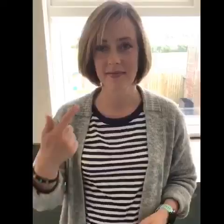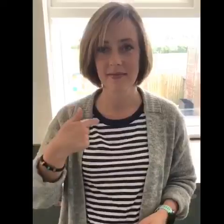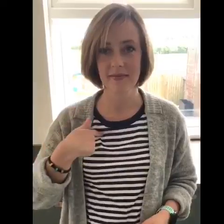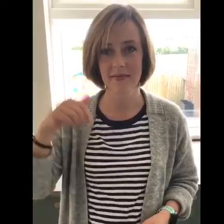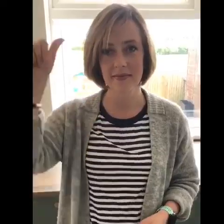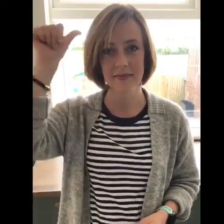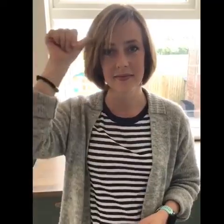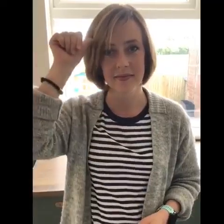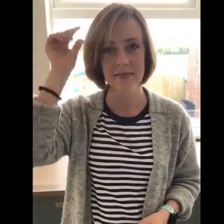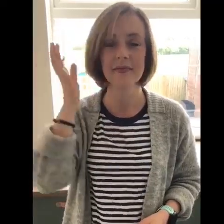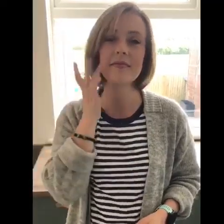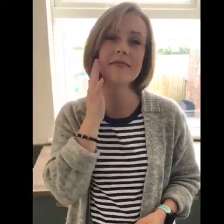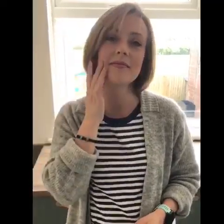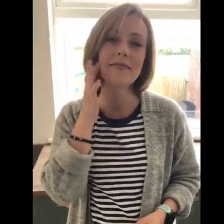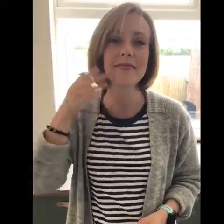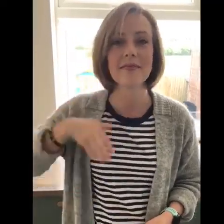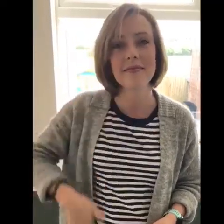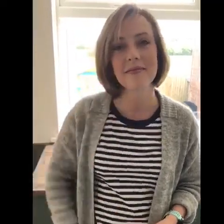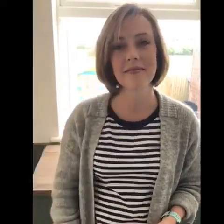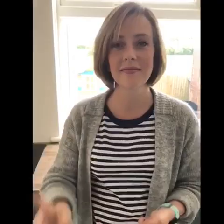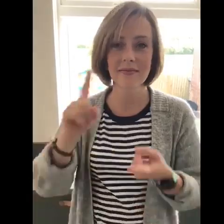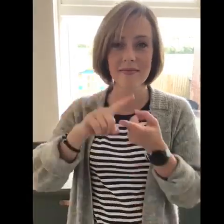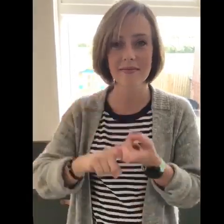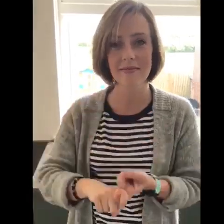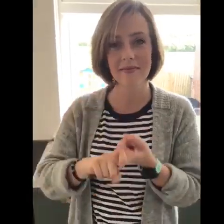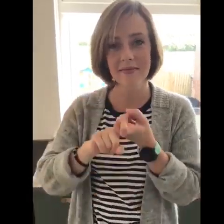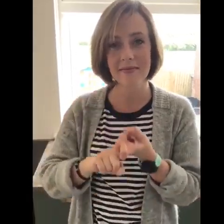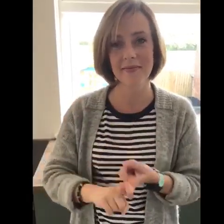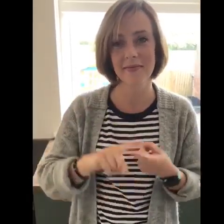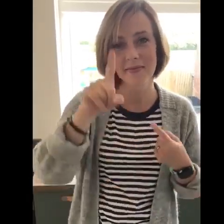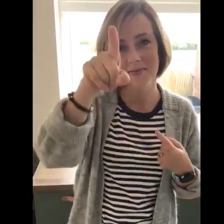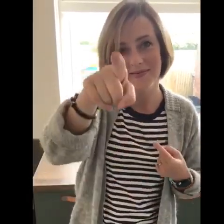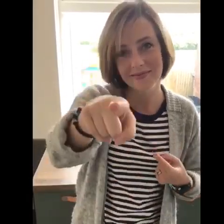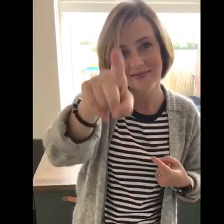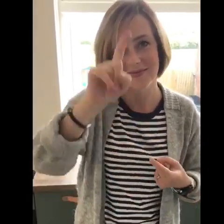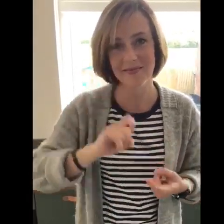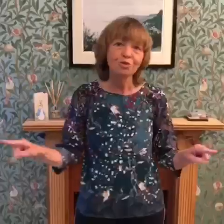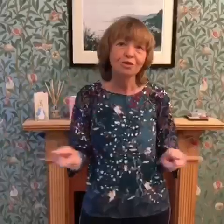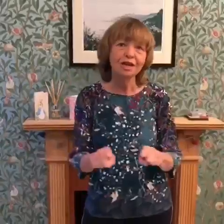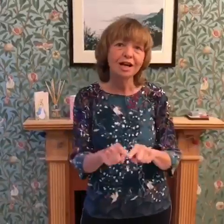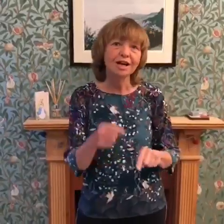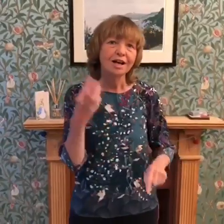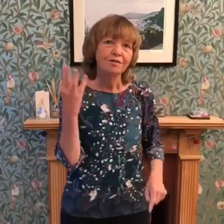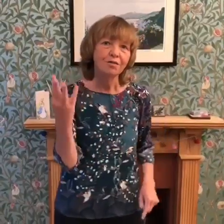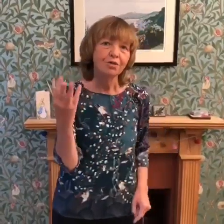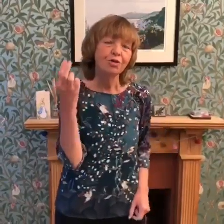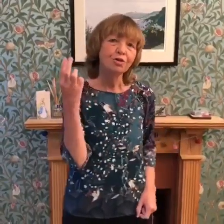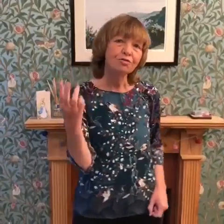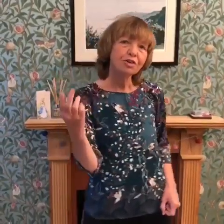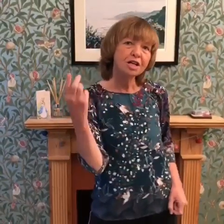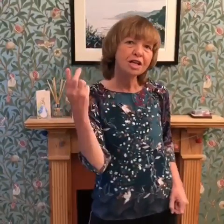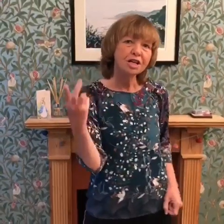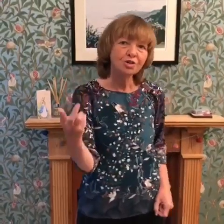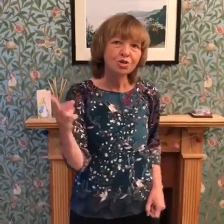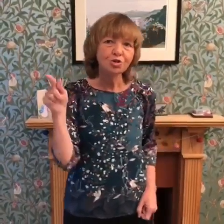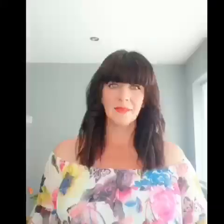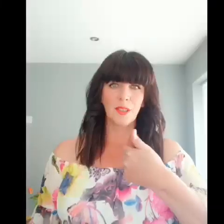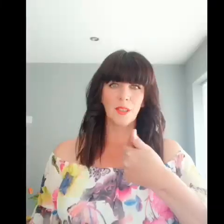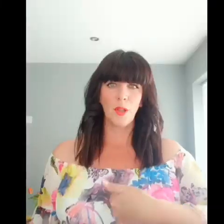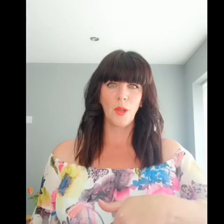there. And I know when I need it, I can count on you like 4, 3, 2, and